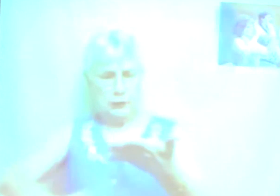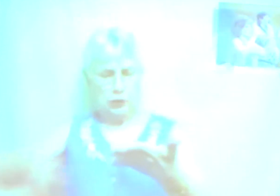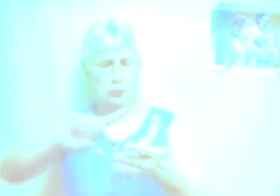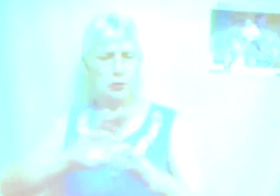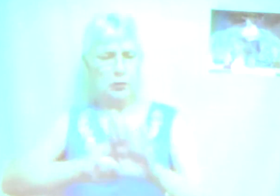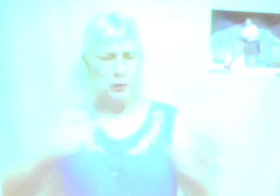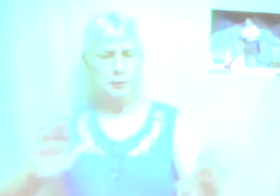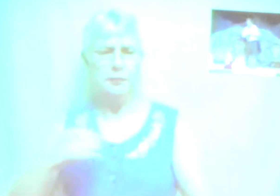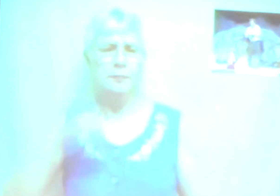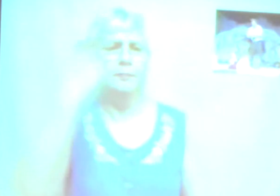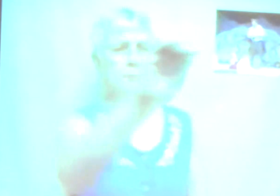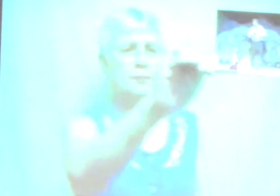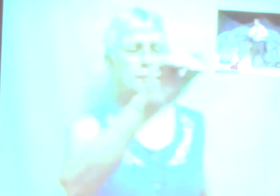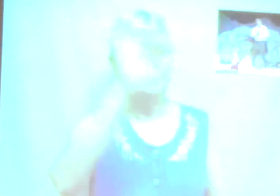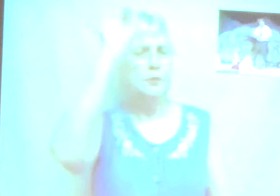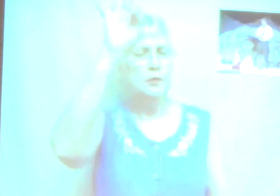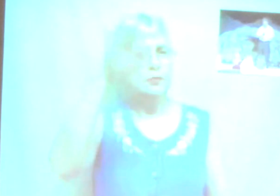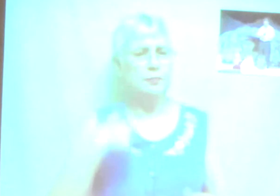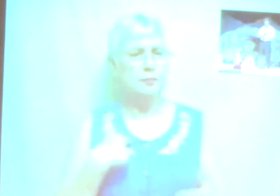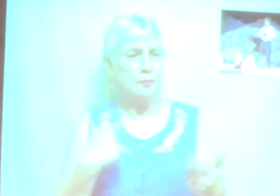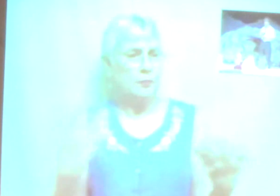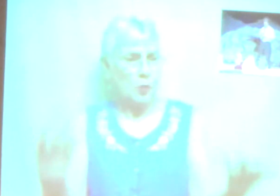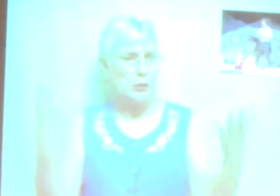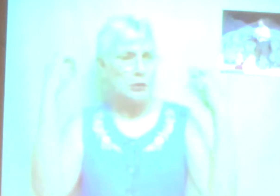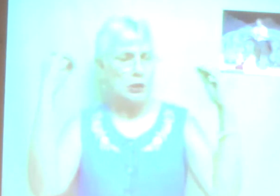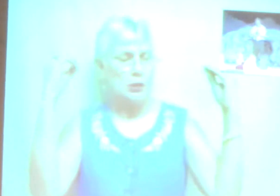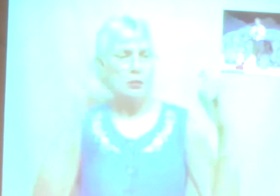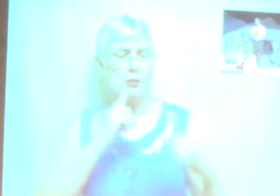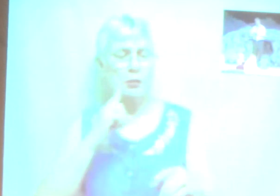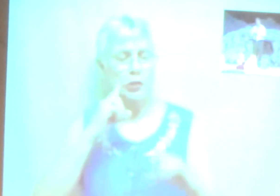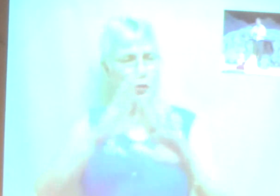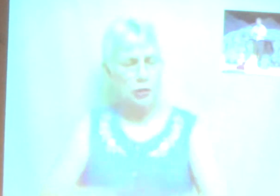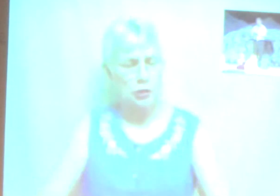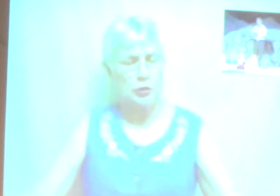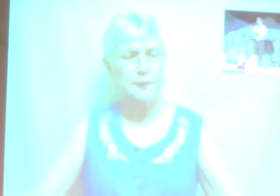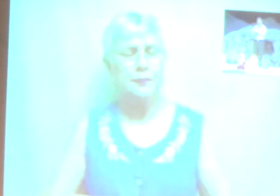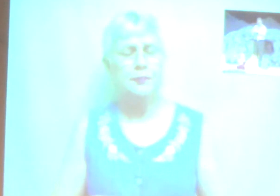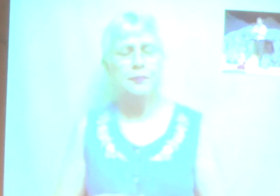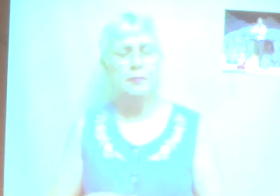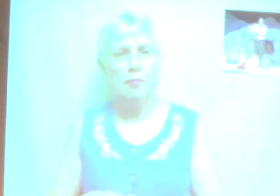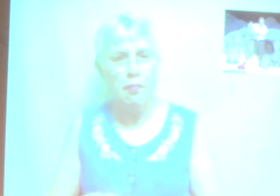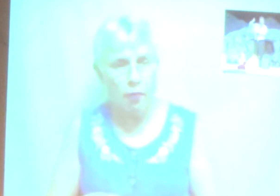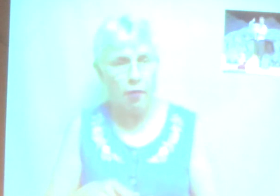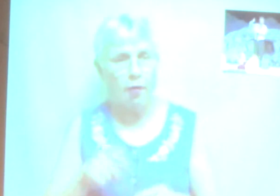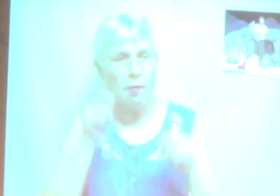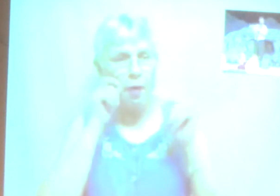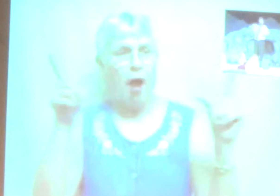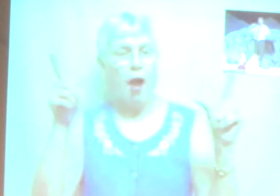I forgot, okay. And next week on Sunday, I went to the pastor and I said, I want to teach deaf children. And he